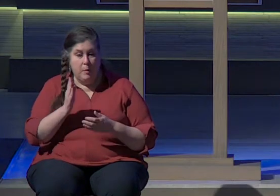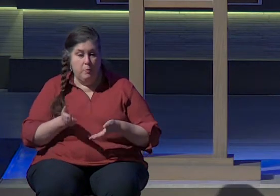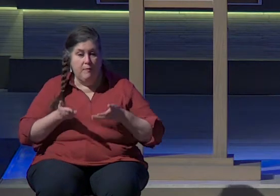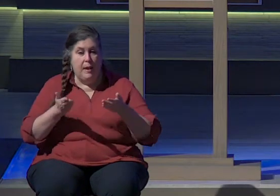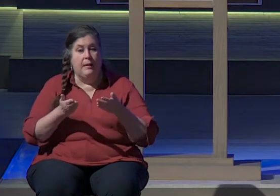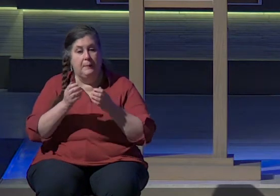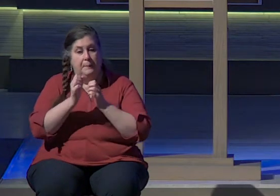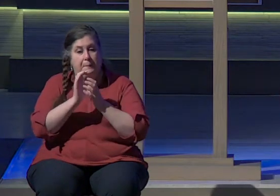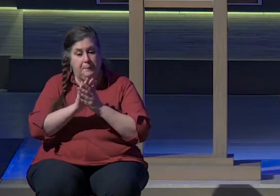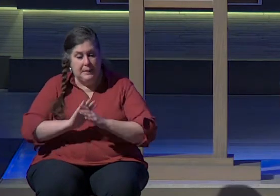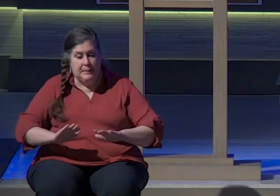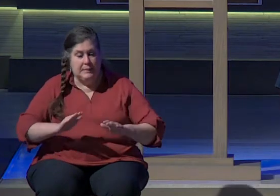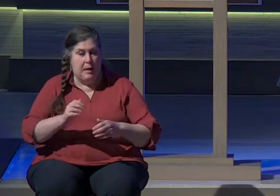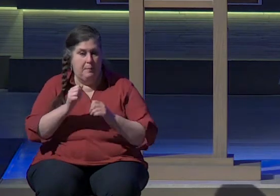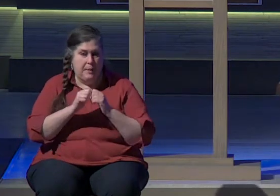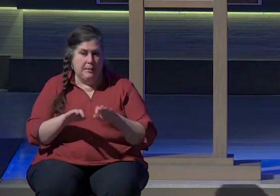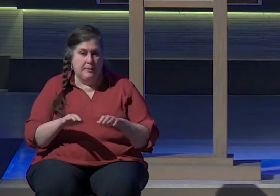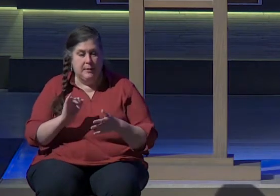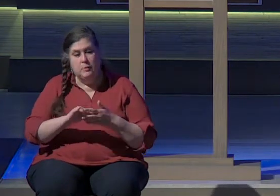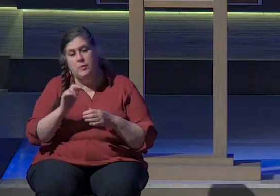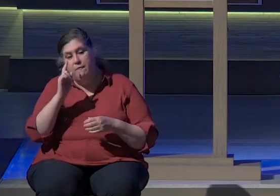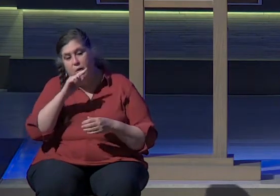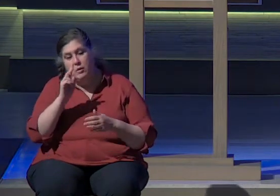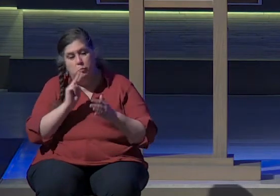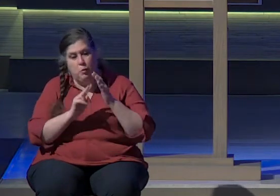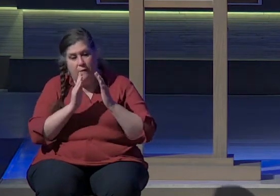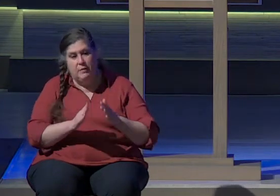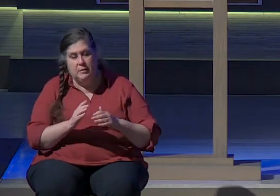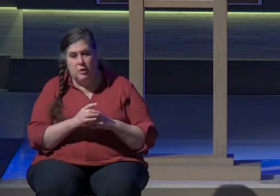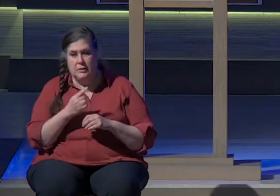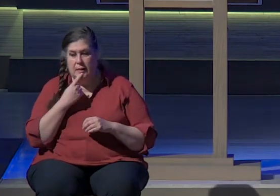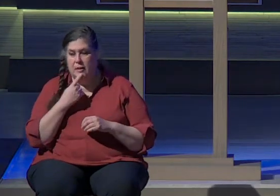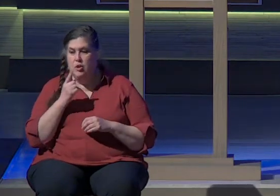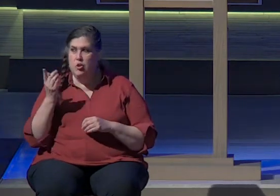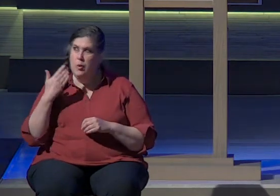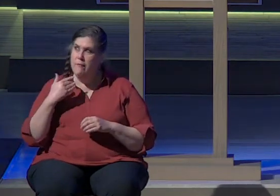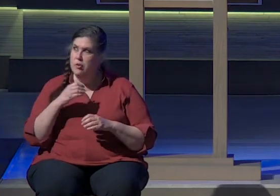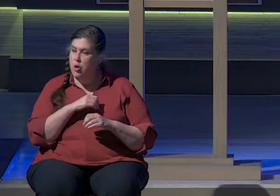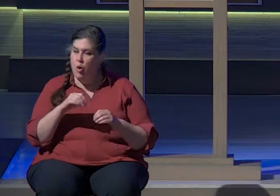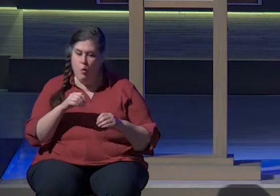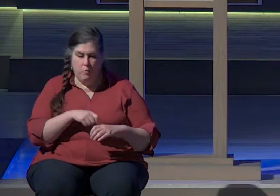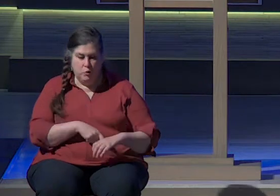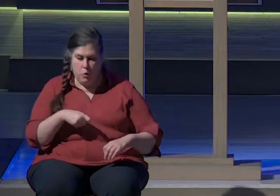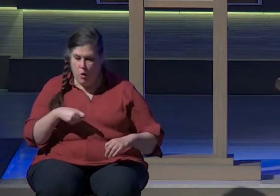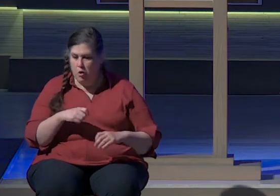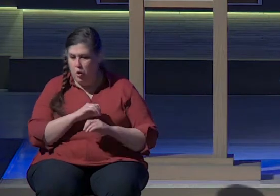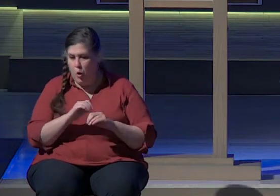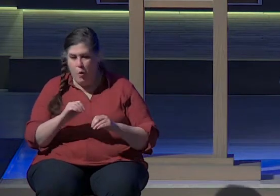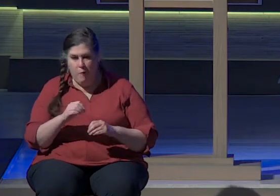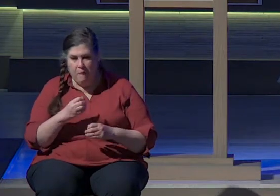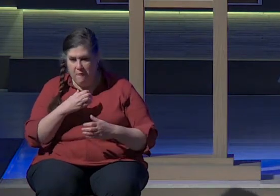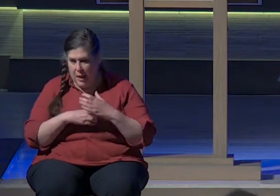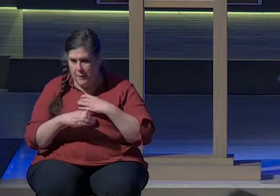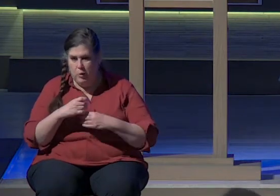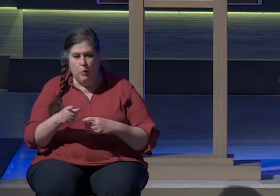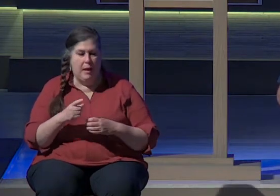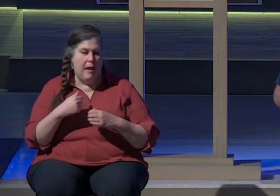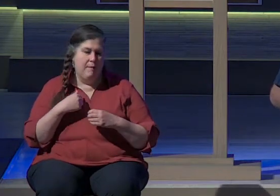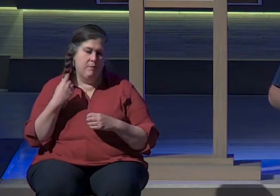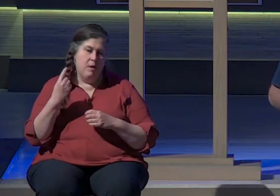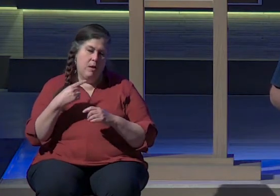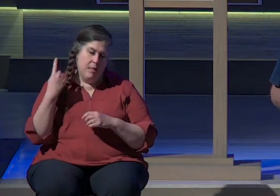and blessing, right? That's what the false prophets are getting at. You will have no sword, no famine. You'll have lasting peace in this place.